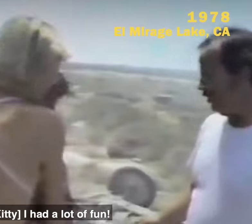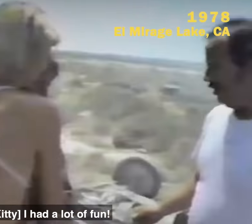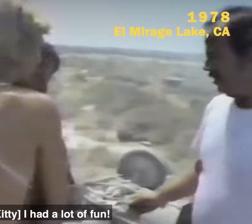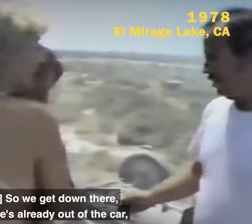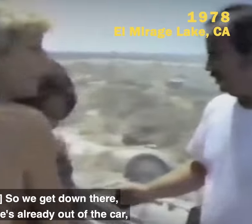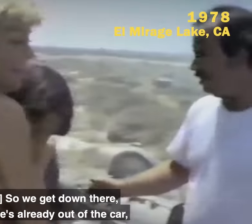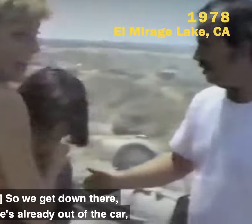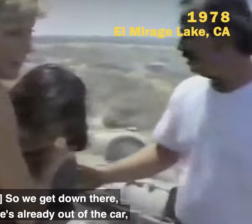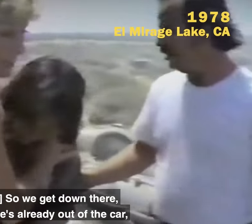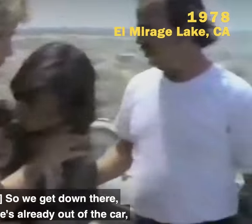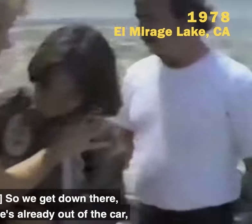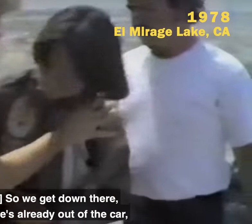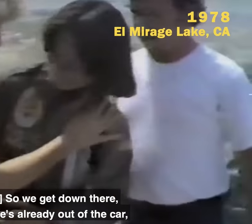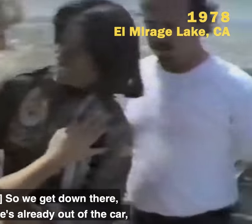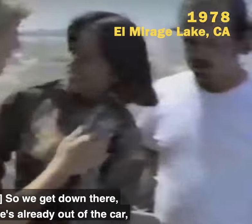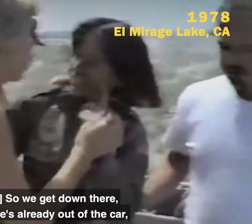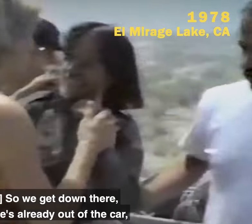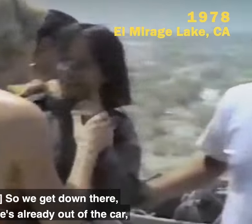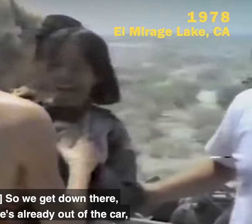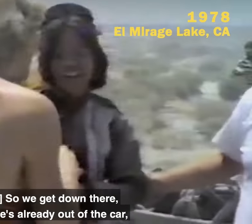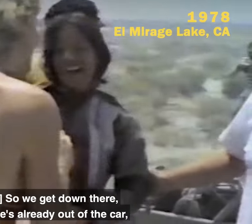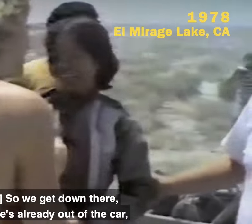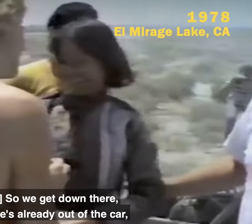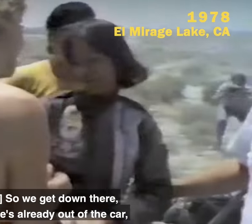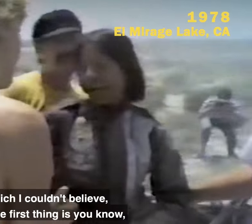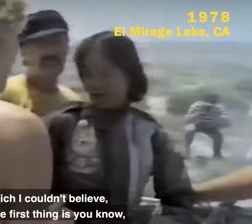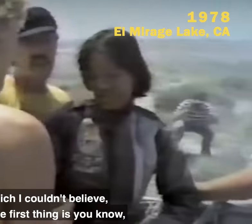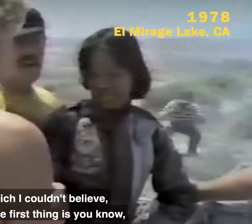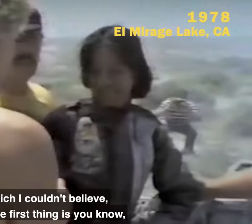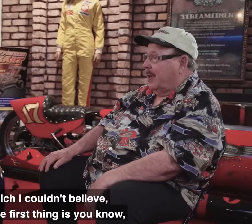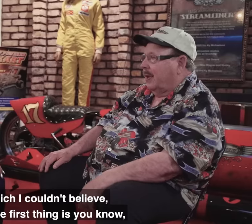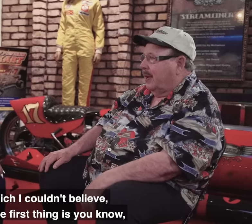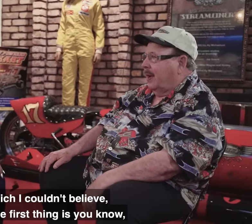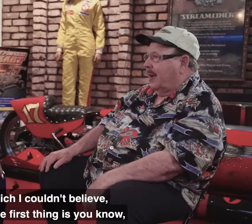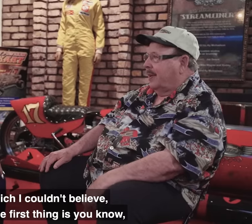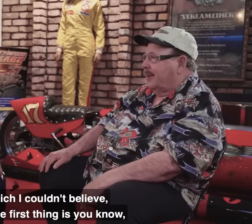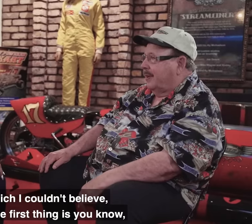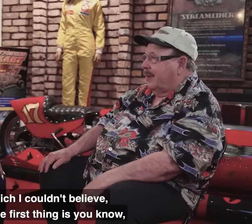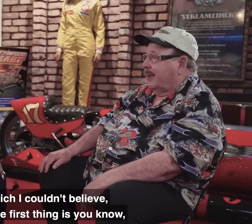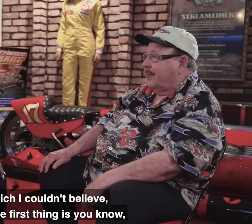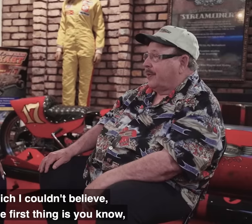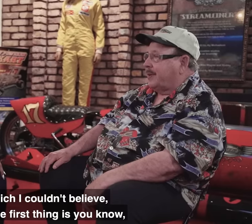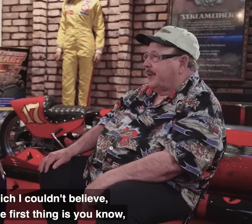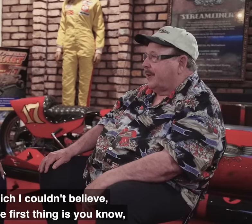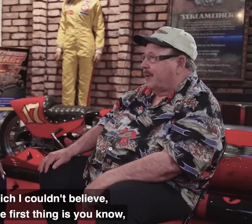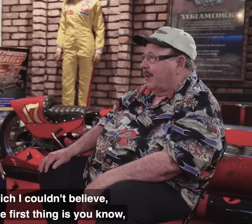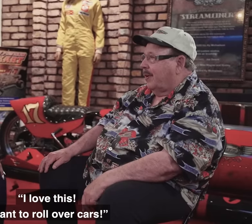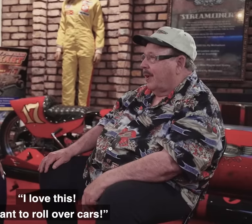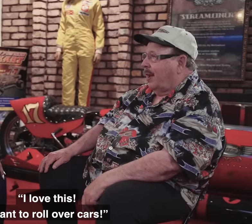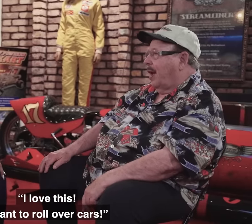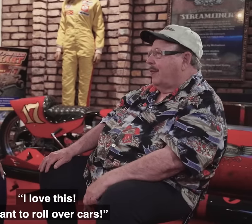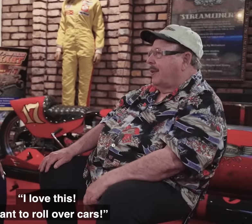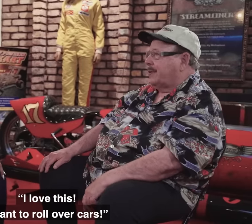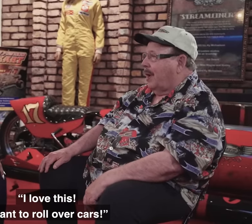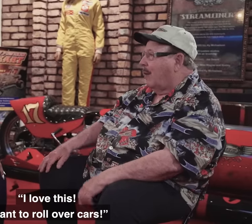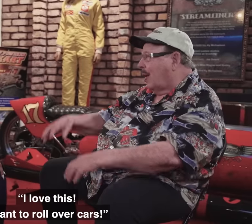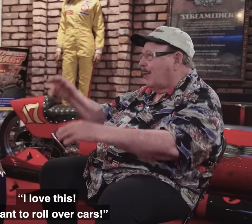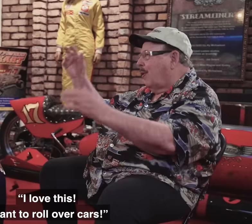So we get down there, and she's already out of the car, which I couldn't believe. And the first thing is, you know, I love this. I want to roll